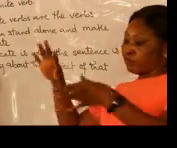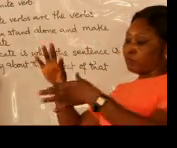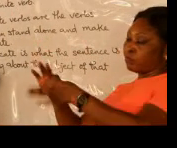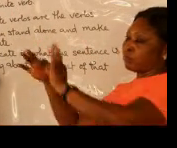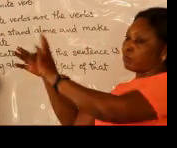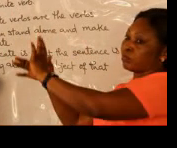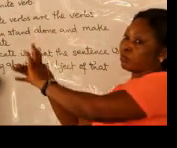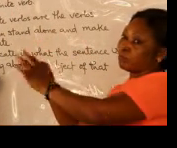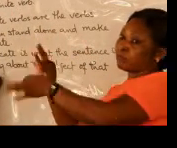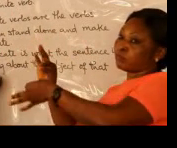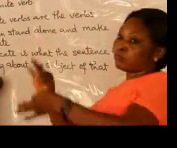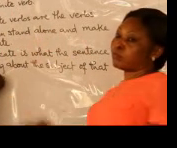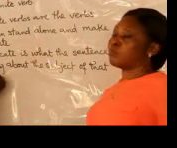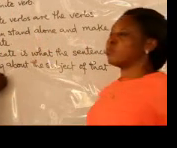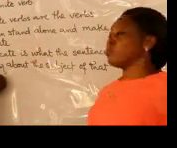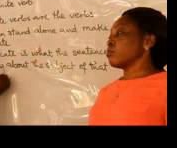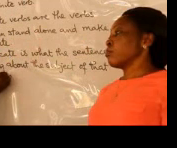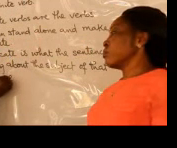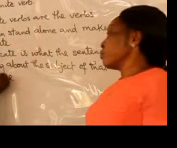sentence.